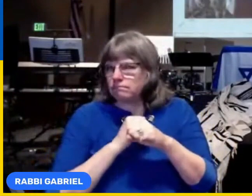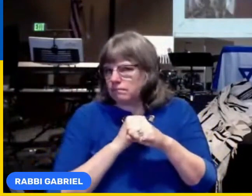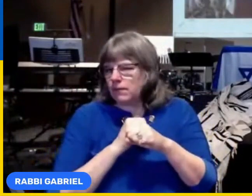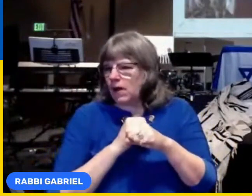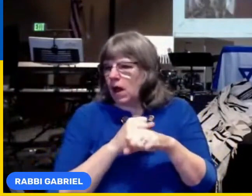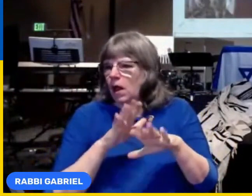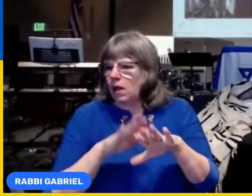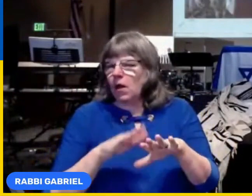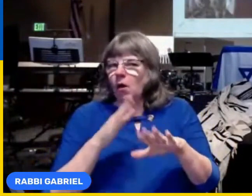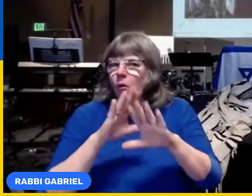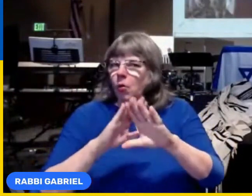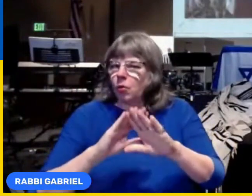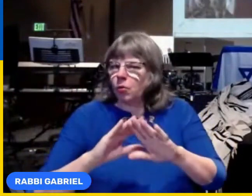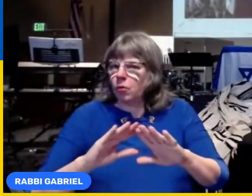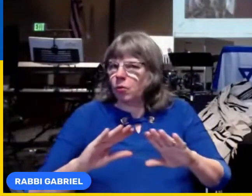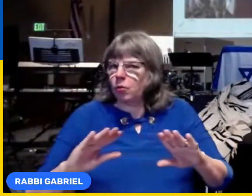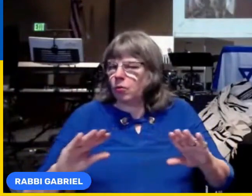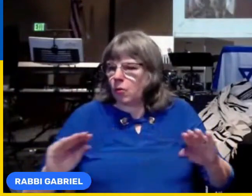quiet place.